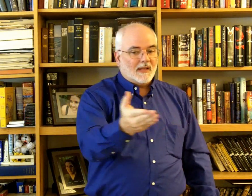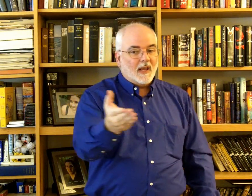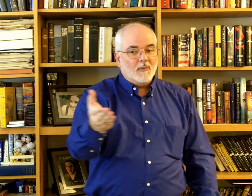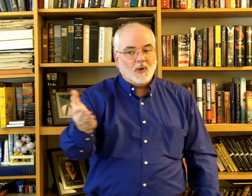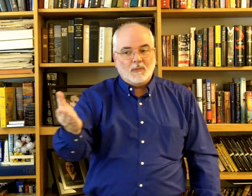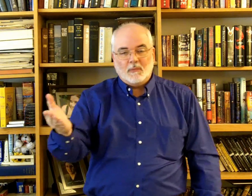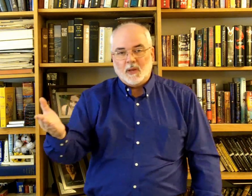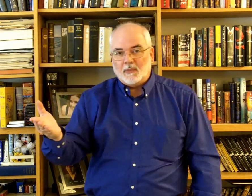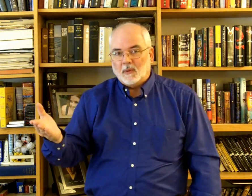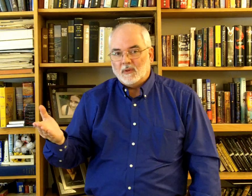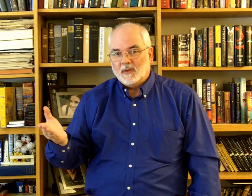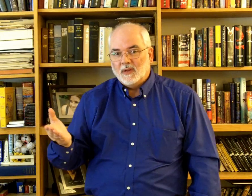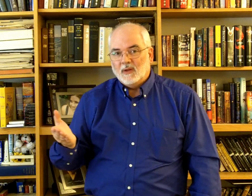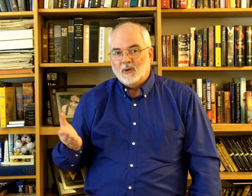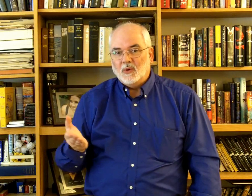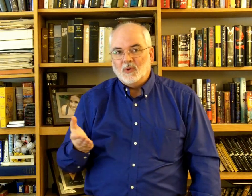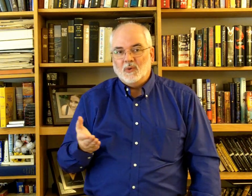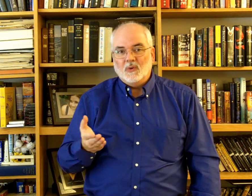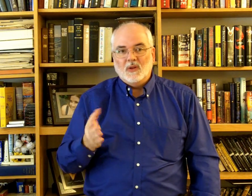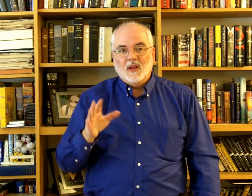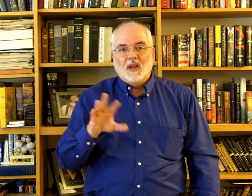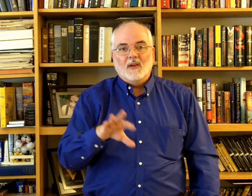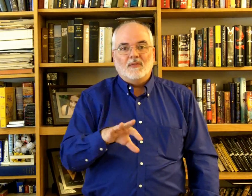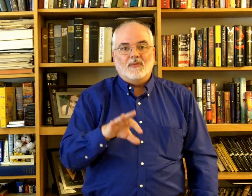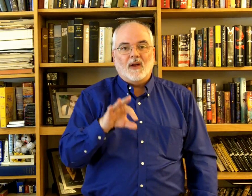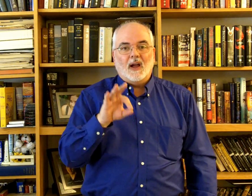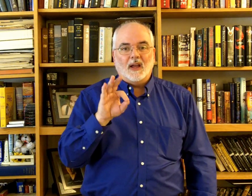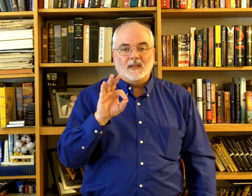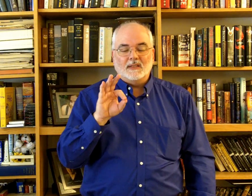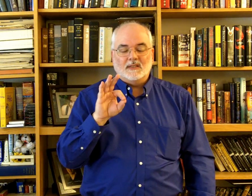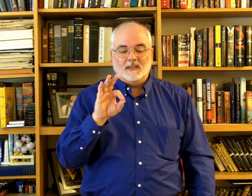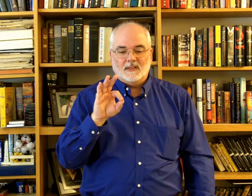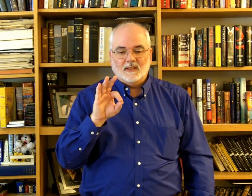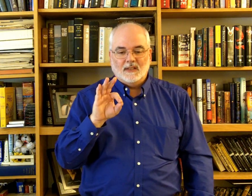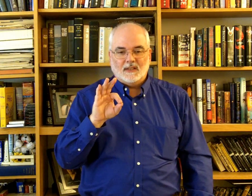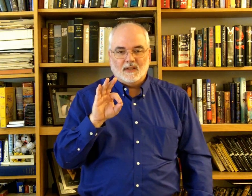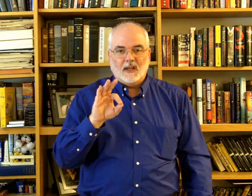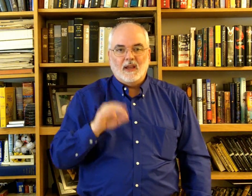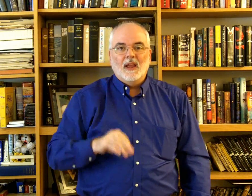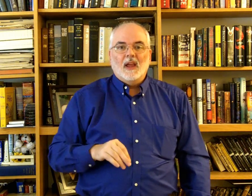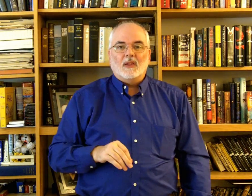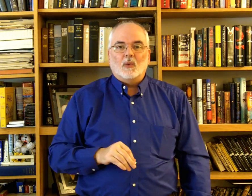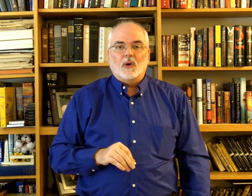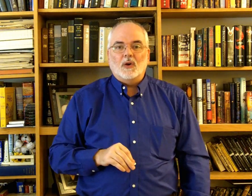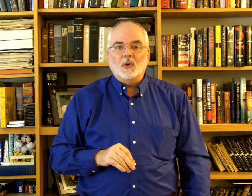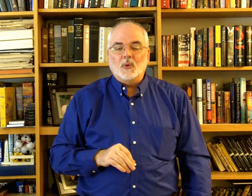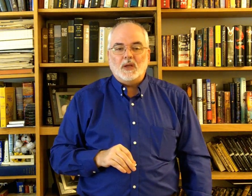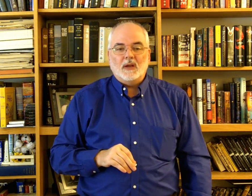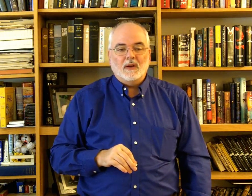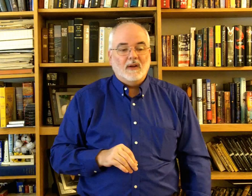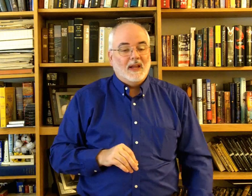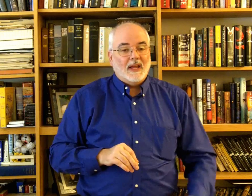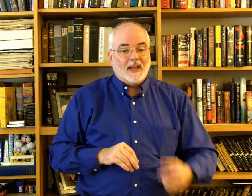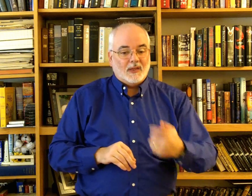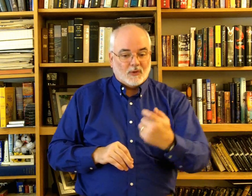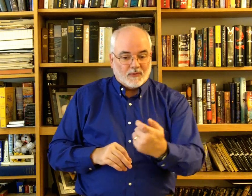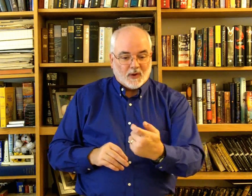same group of people, who finds, okay? The word who here is referring